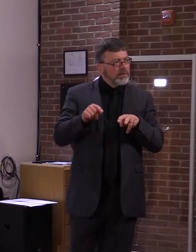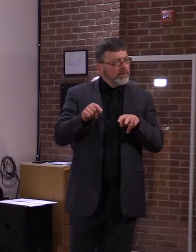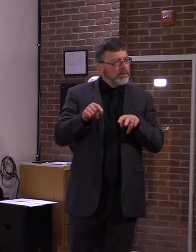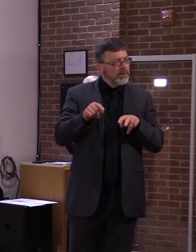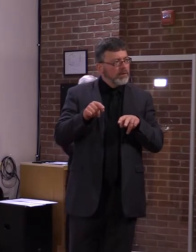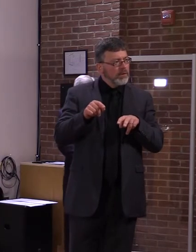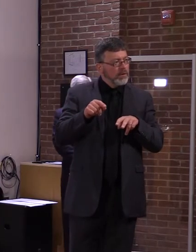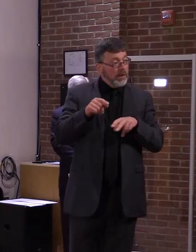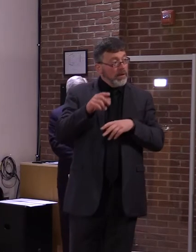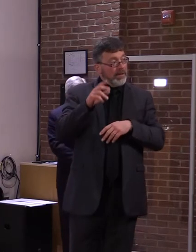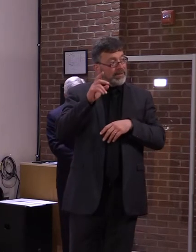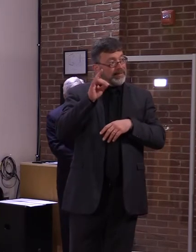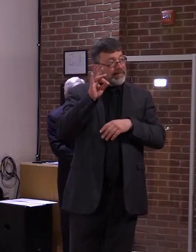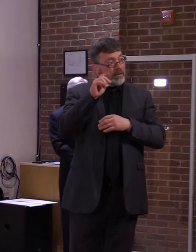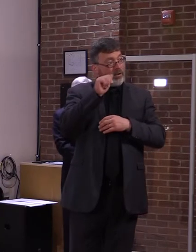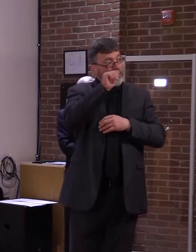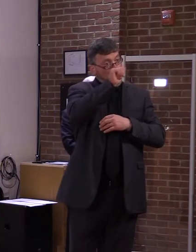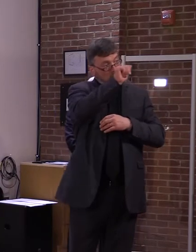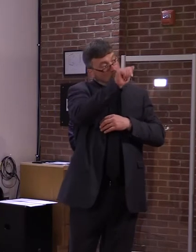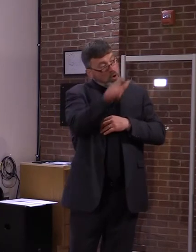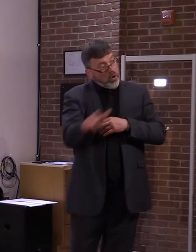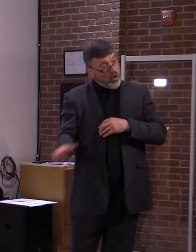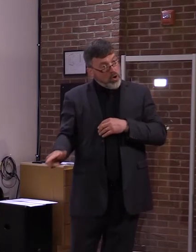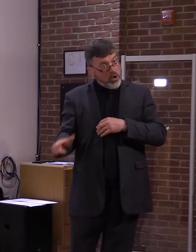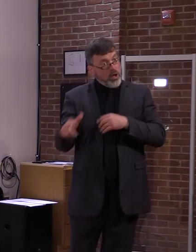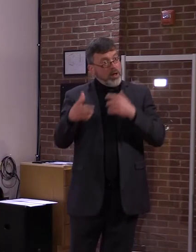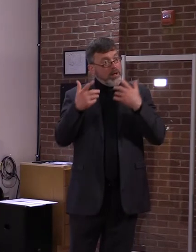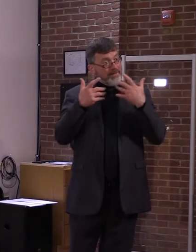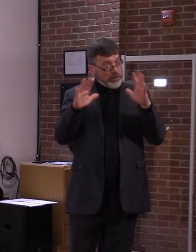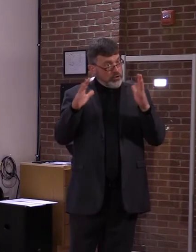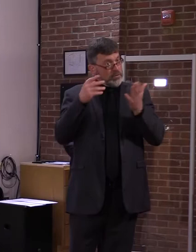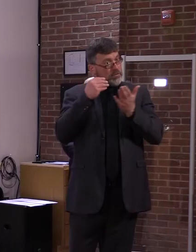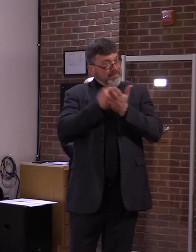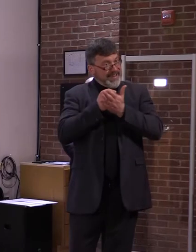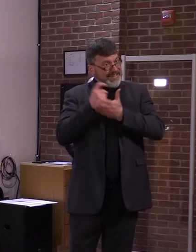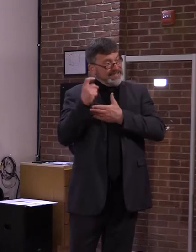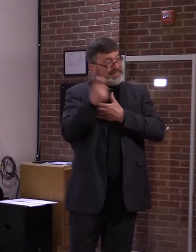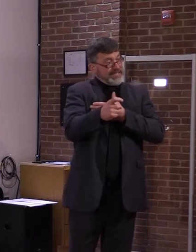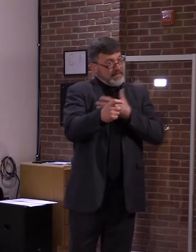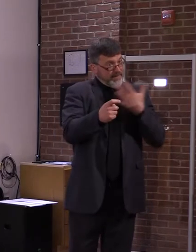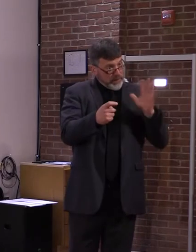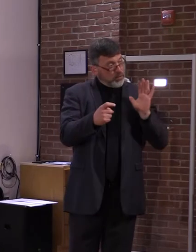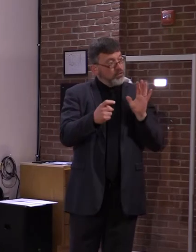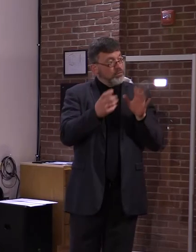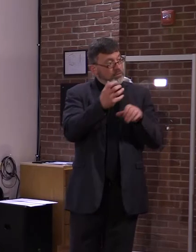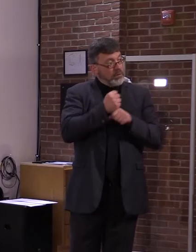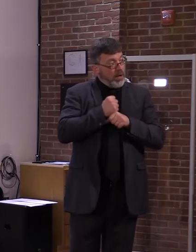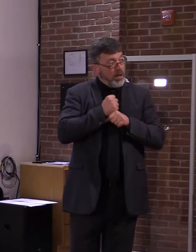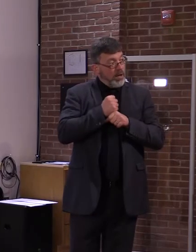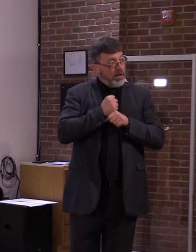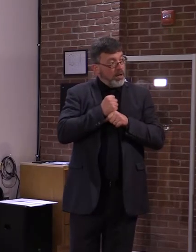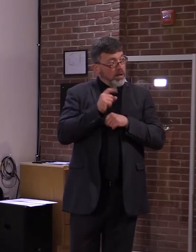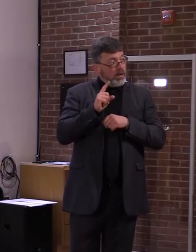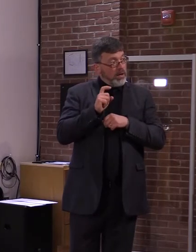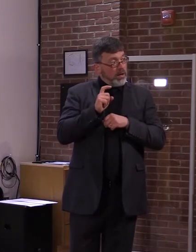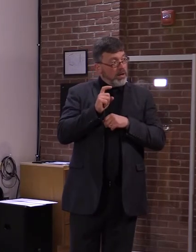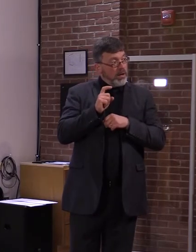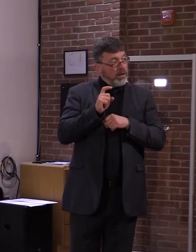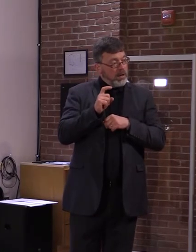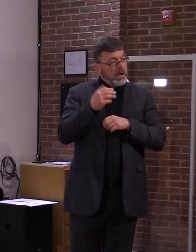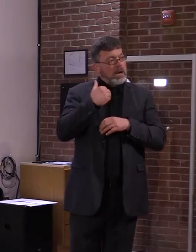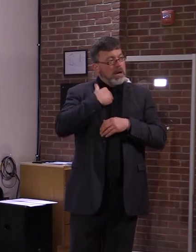Bennington County that had been noted in social media, and I did not see that on the map at present. And so I'm wondering